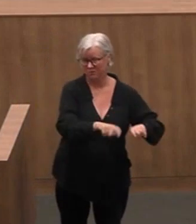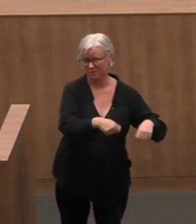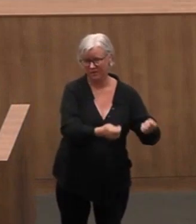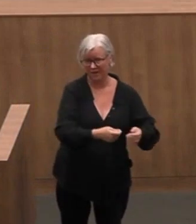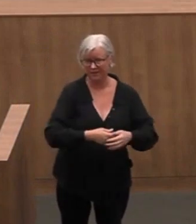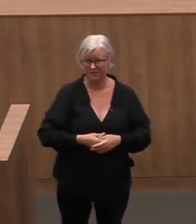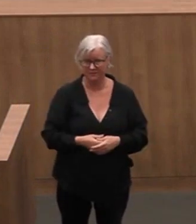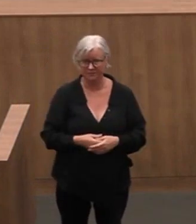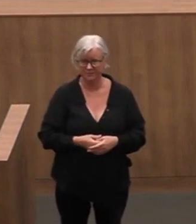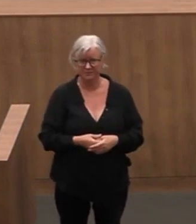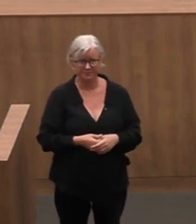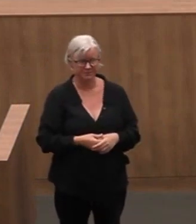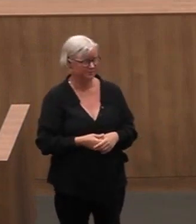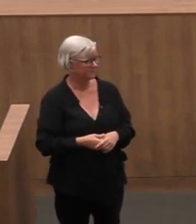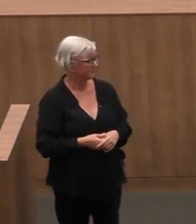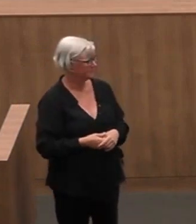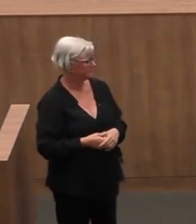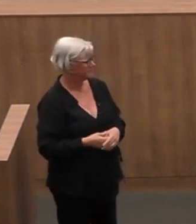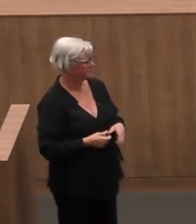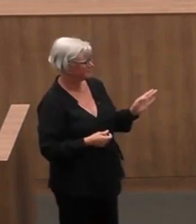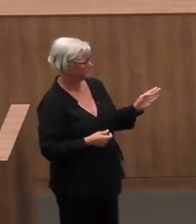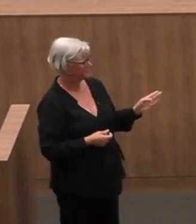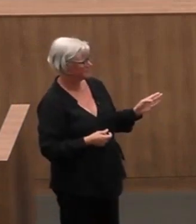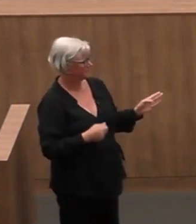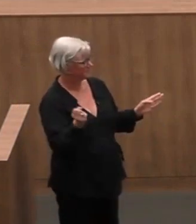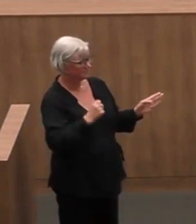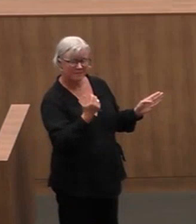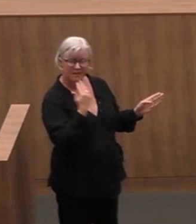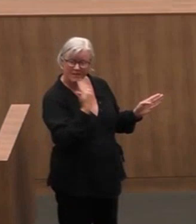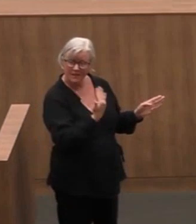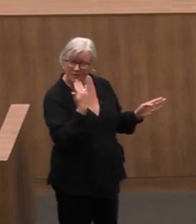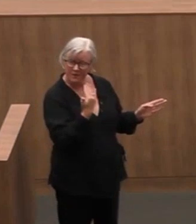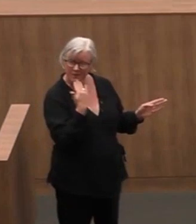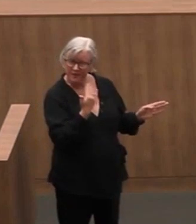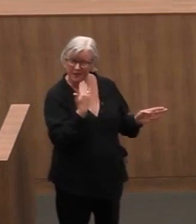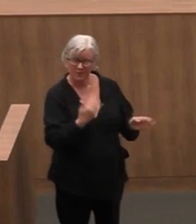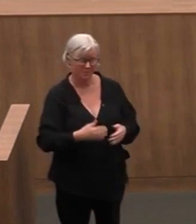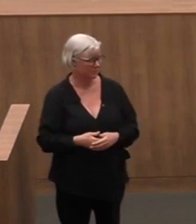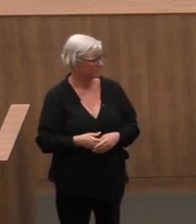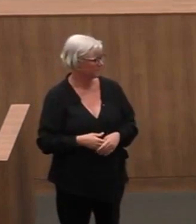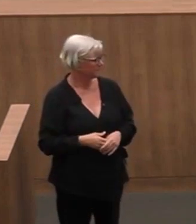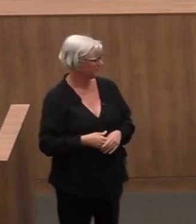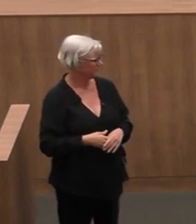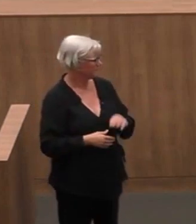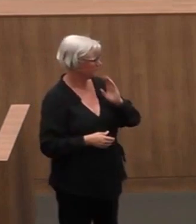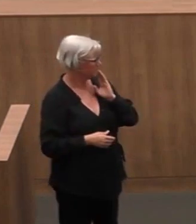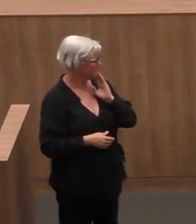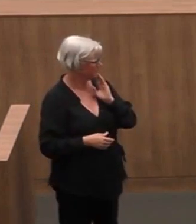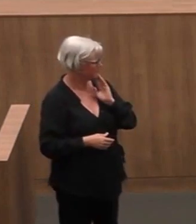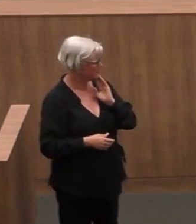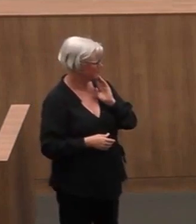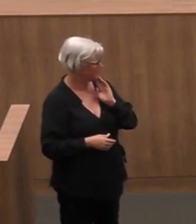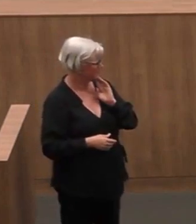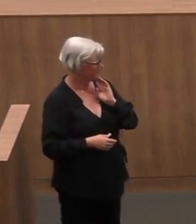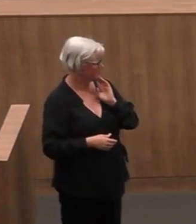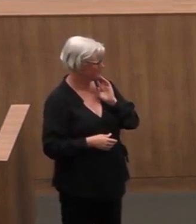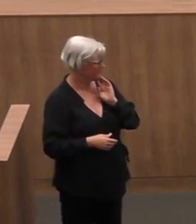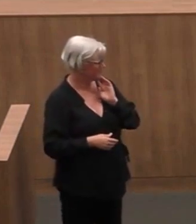yeah. Yeah, okay. Thank you. Thanks for sharing and being so open about that.